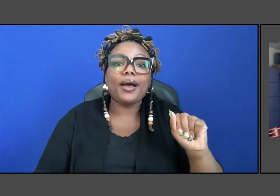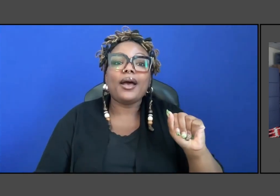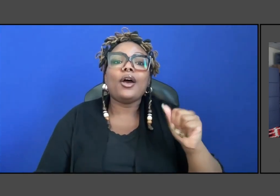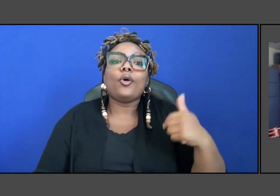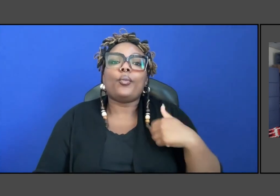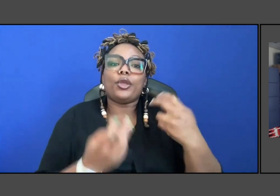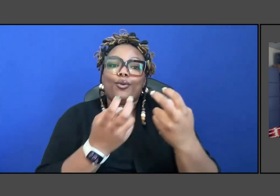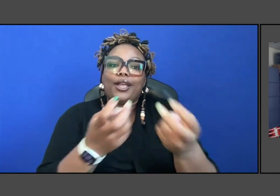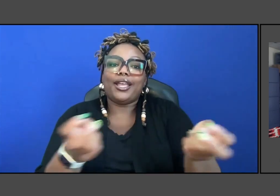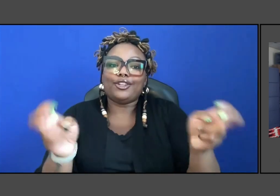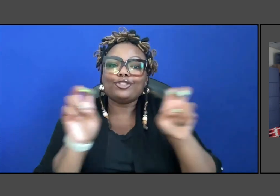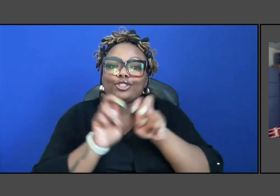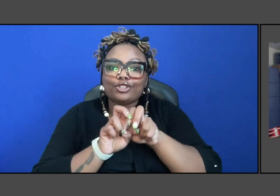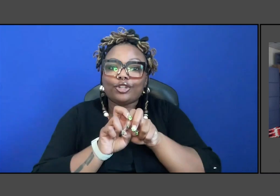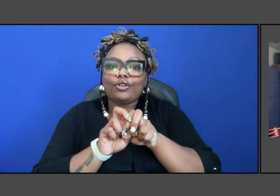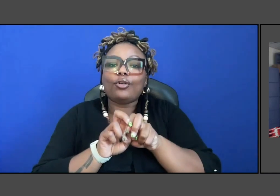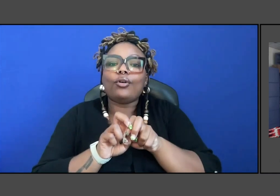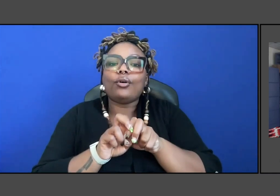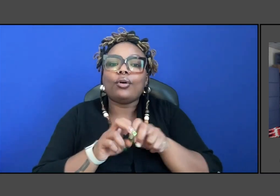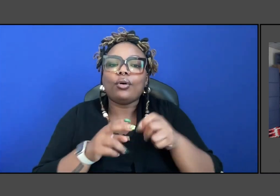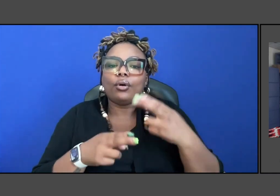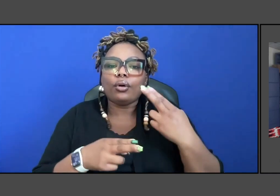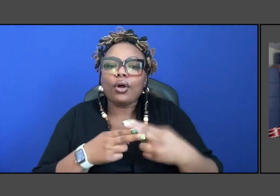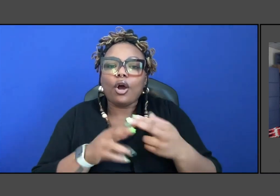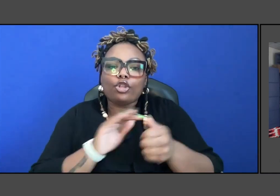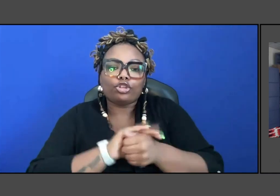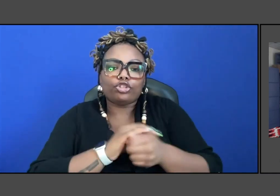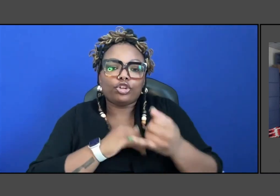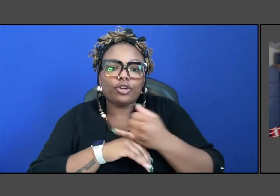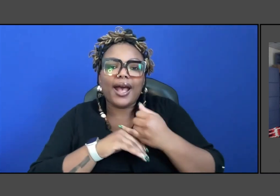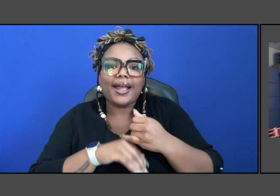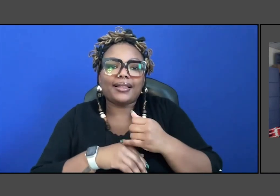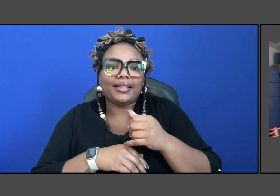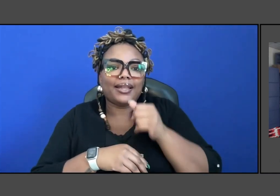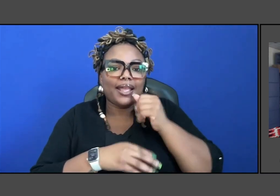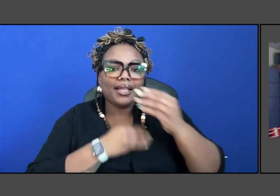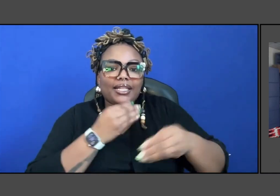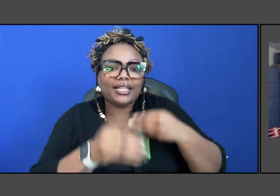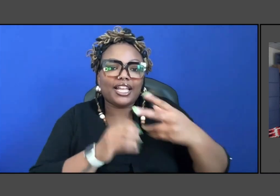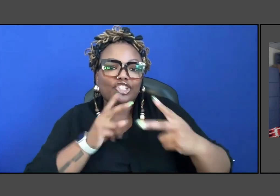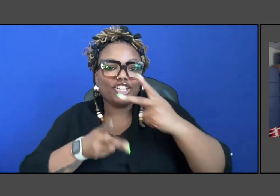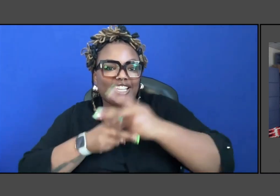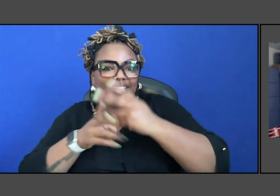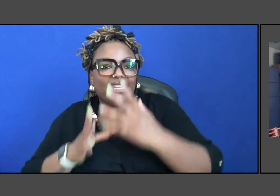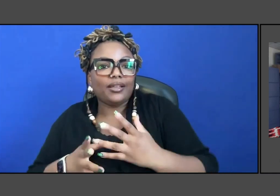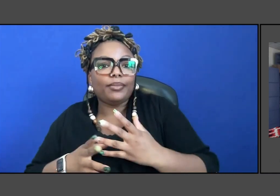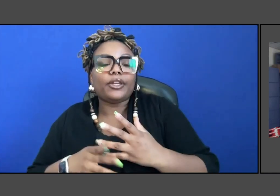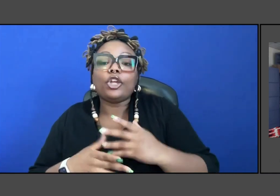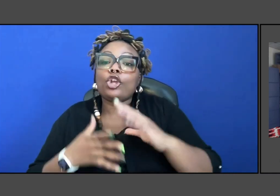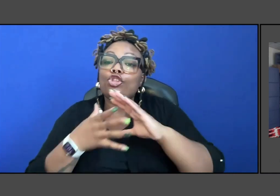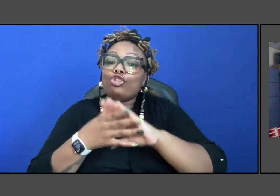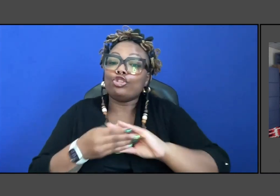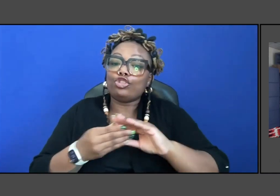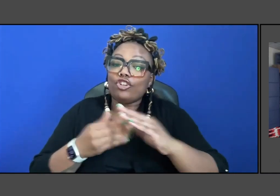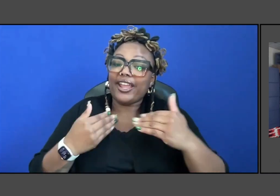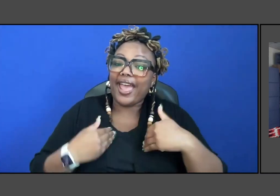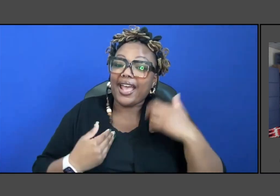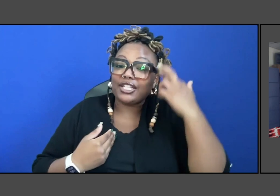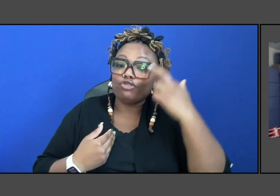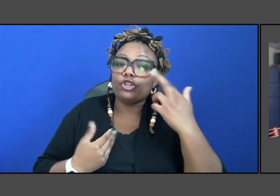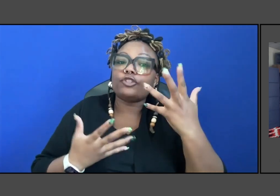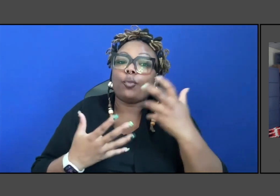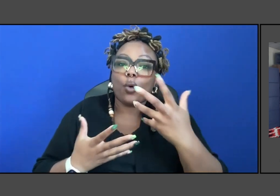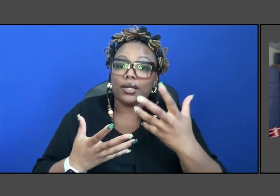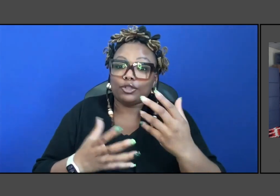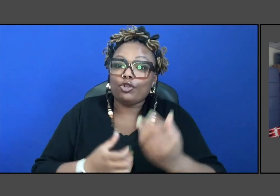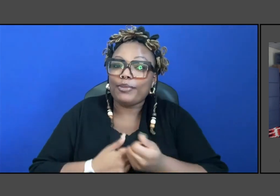Island Legend Keepers. And she says, the story has a reason for wanting to be told. The story knows what to do.